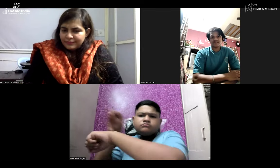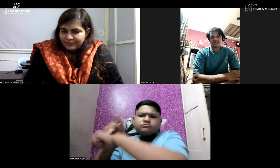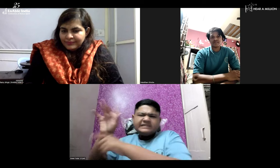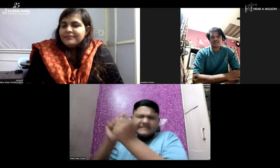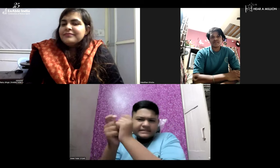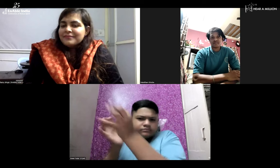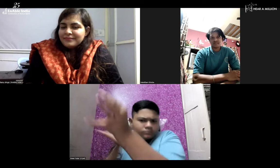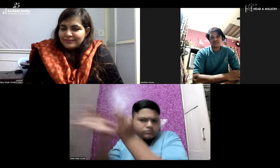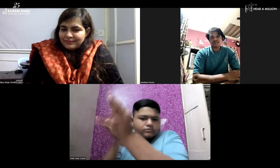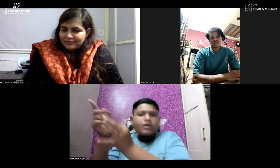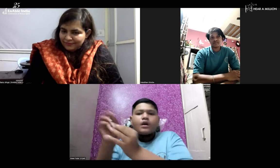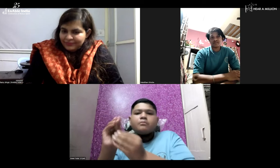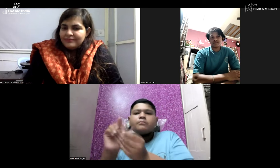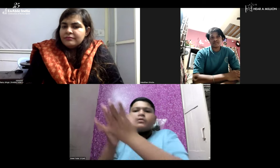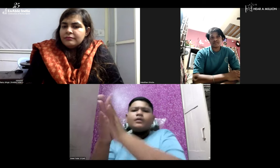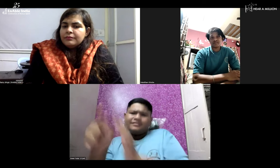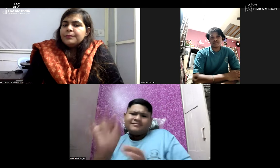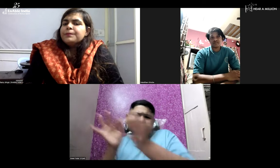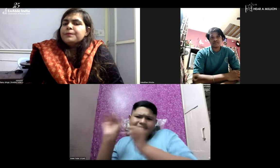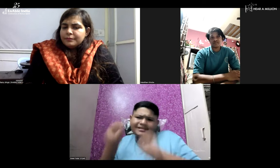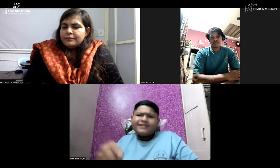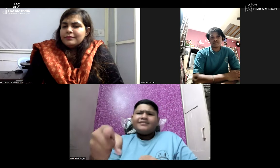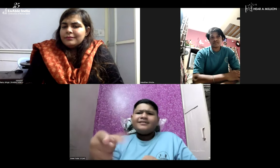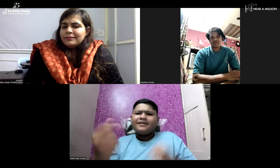from morning to evening, for example,